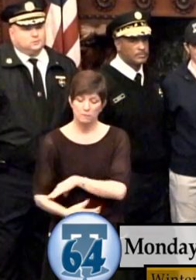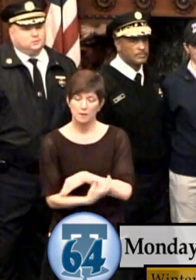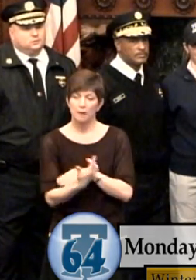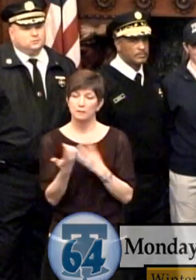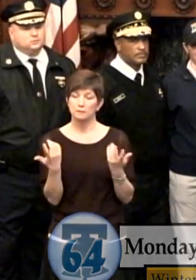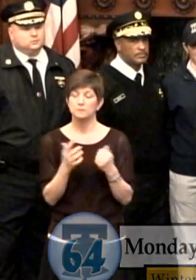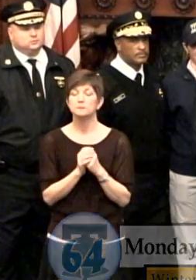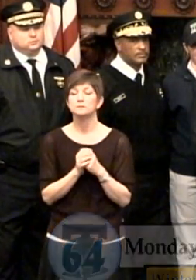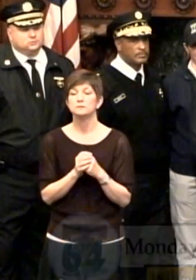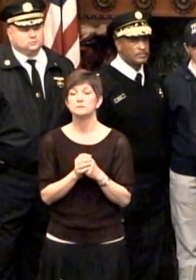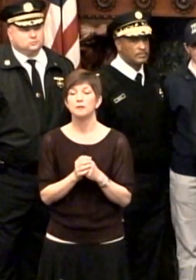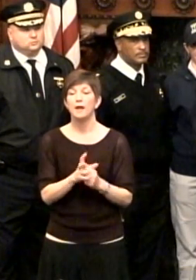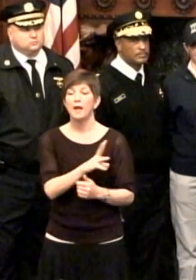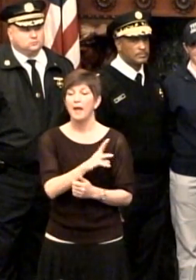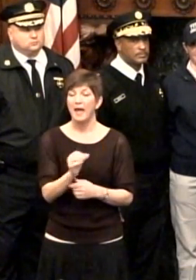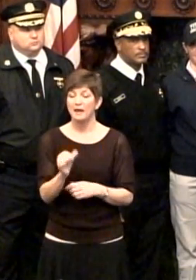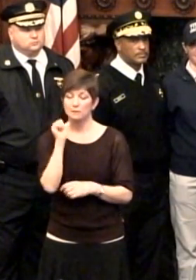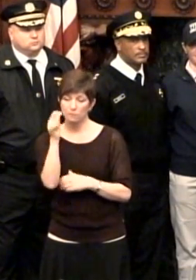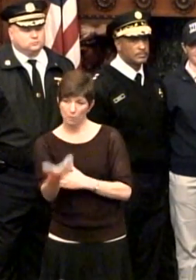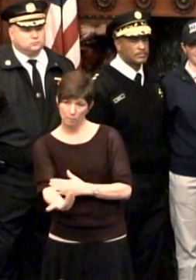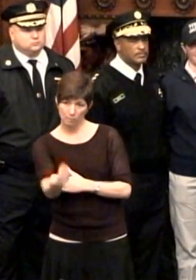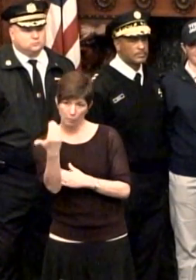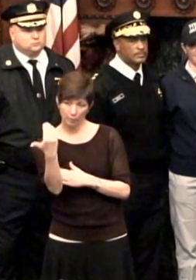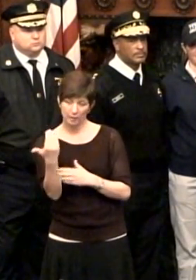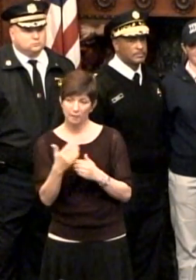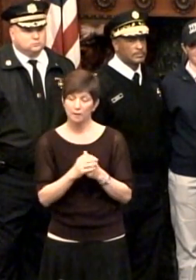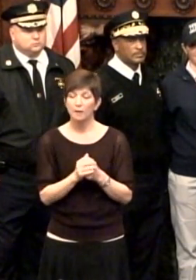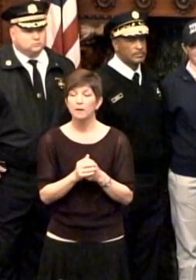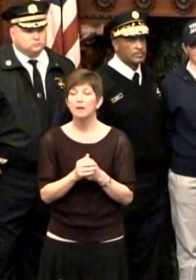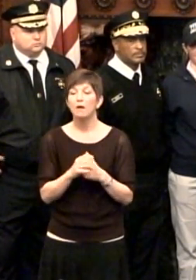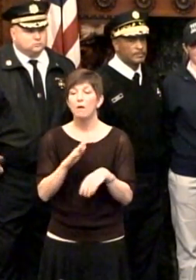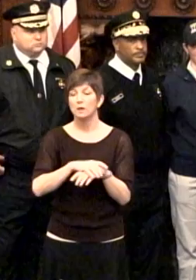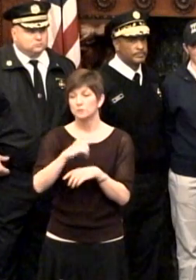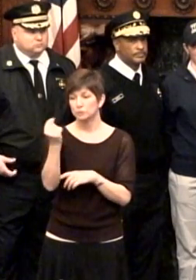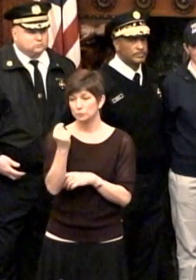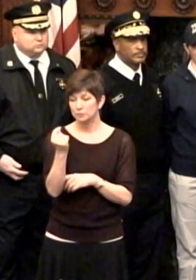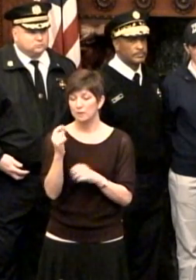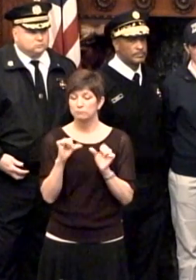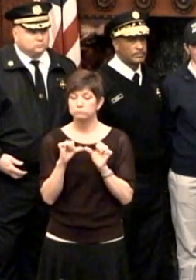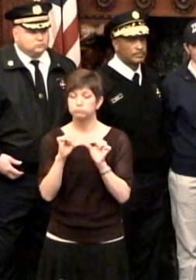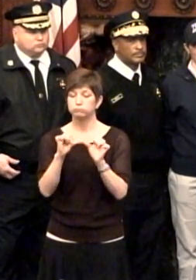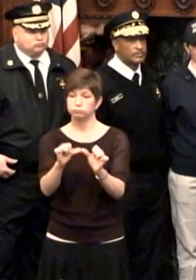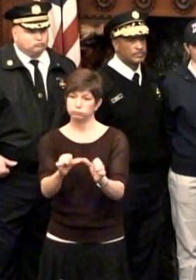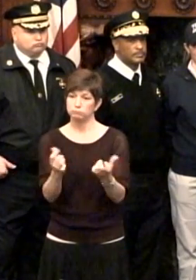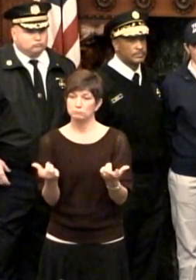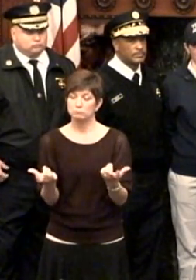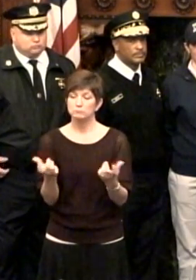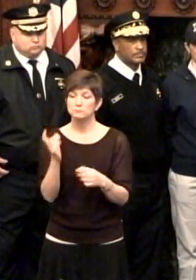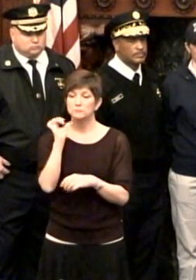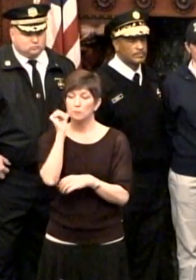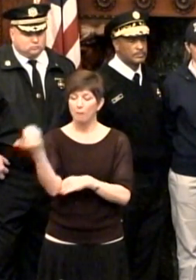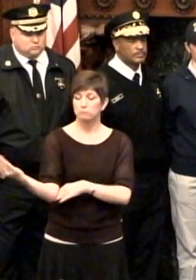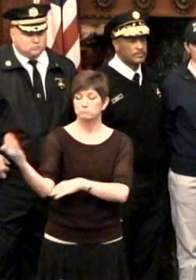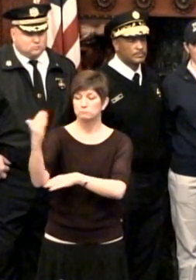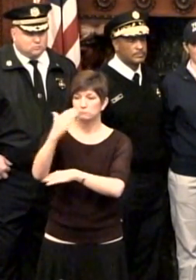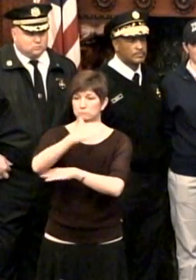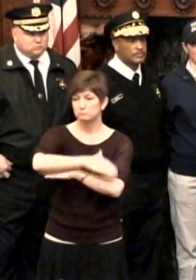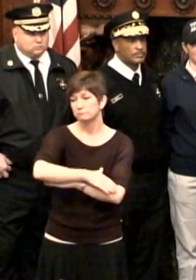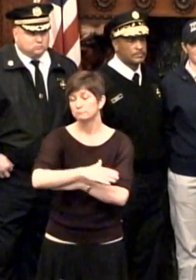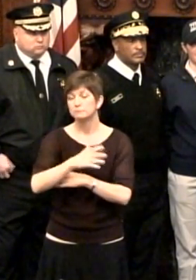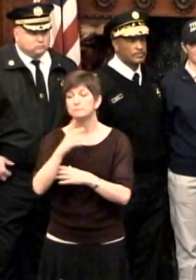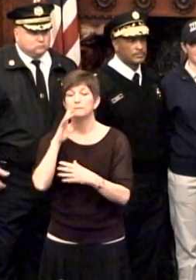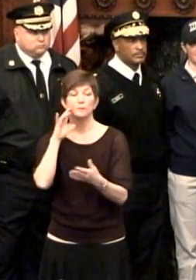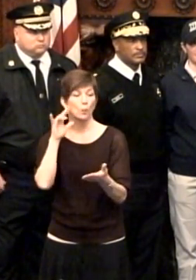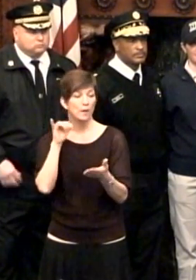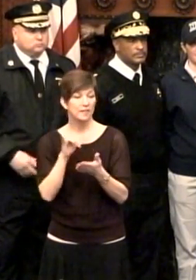tonight and into the early morning hours of Tuesday into the full Tuesday daytime. With